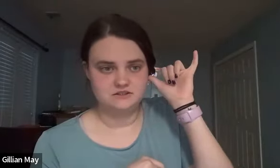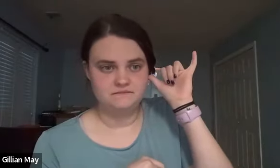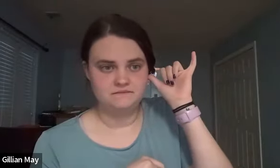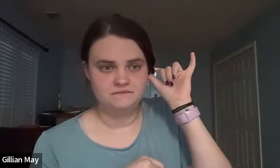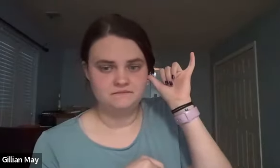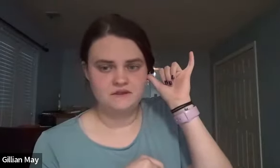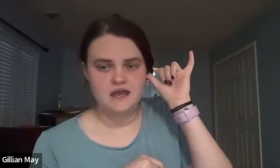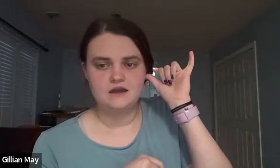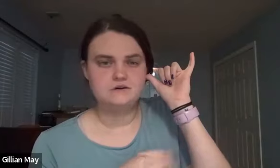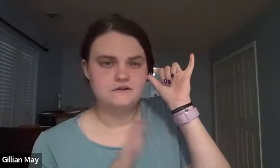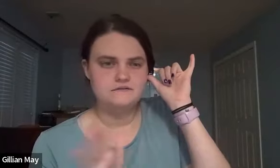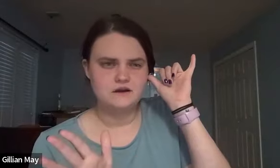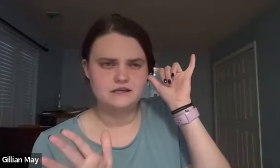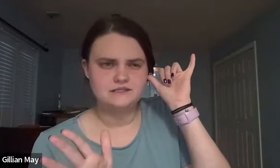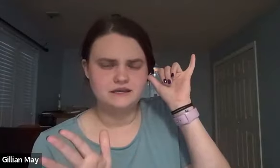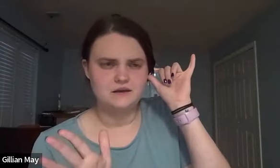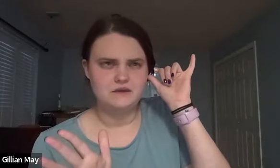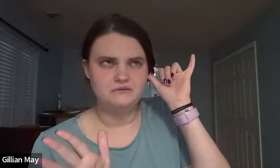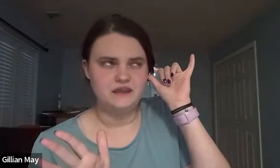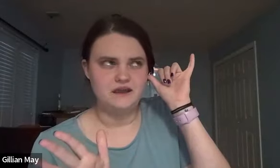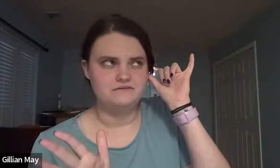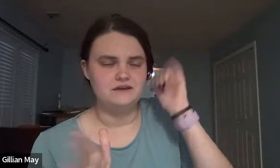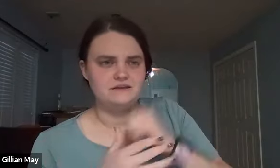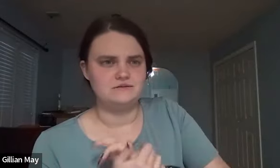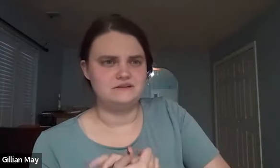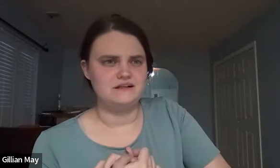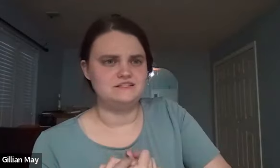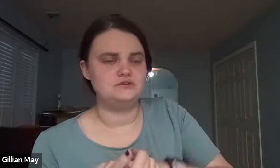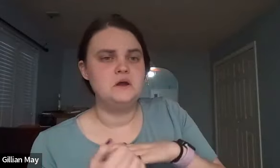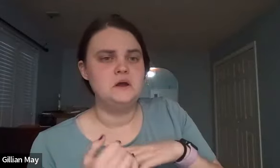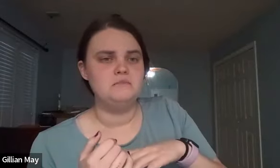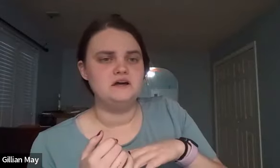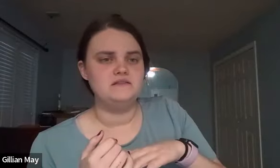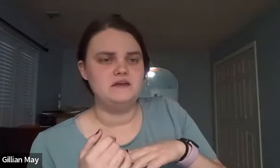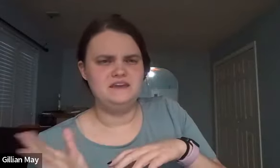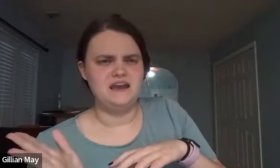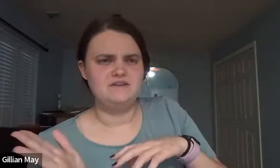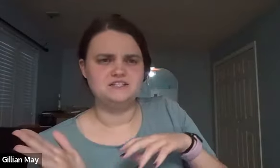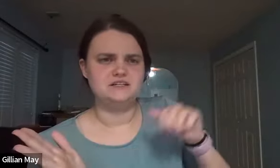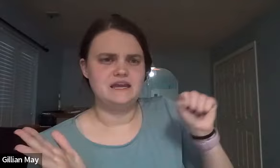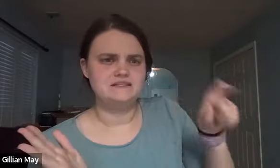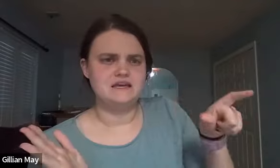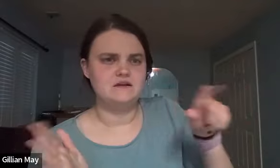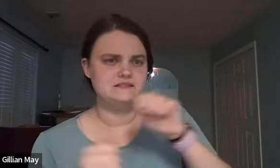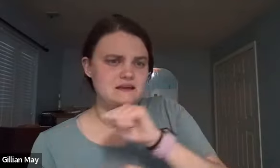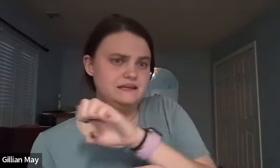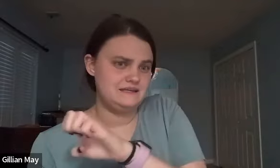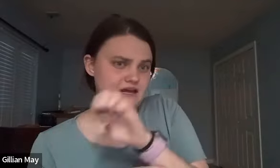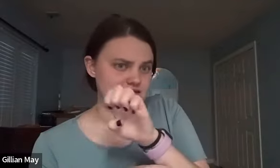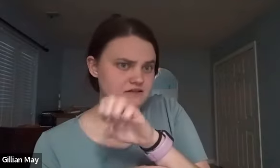Yesterday. I don't know if I've gone into, I don't think I have yet. It's only class 2, but I think I have actually ASL and signing exact